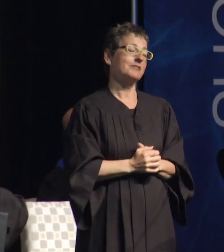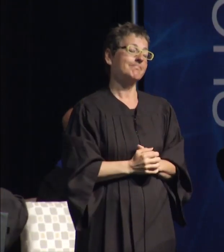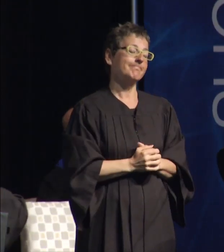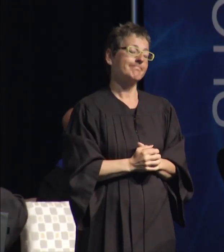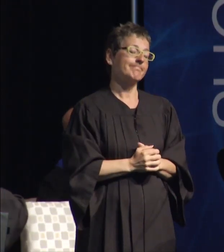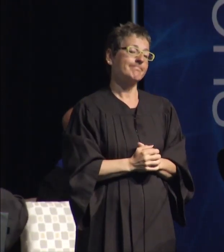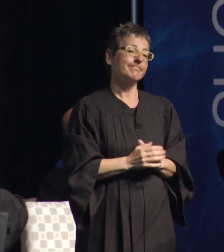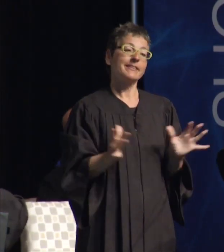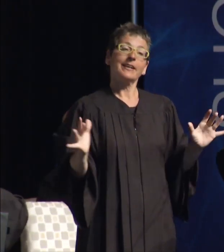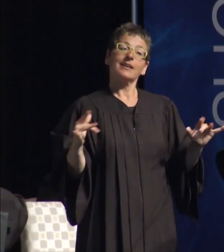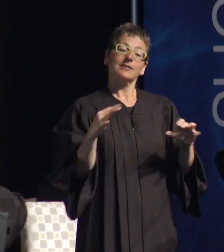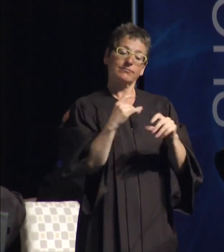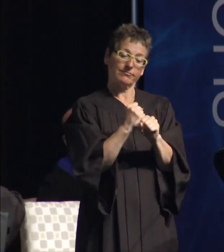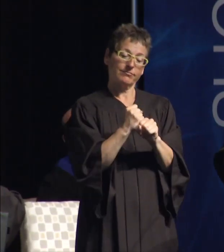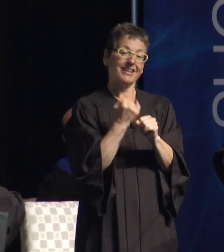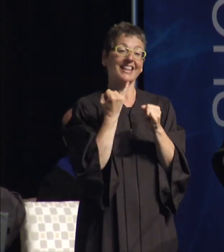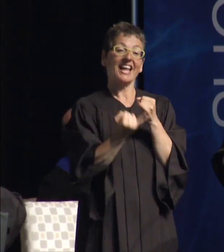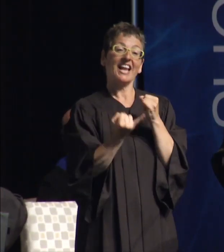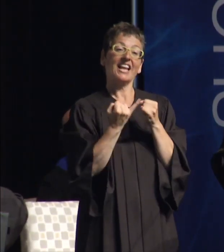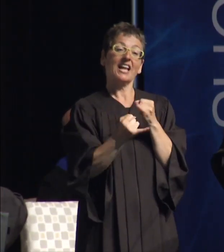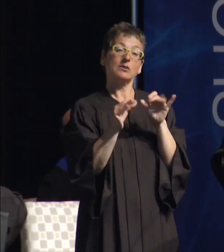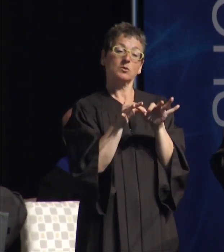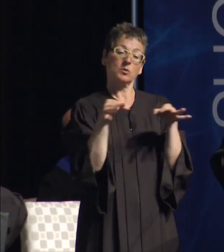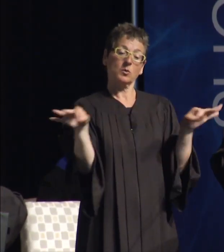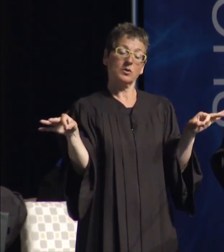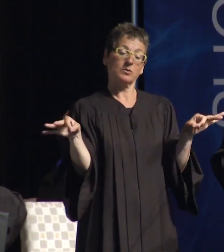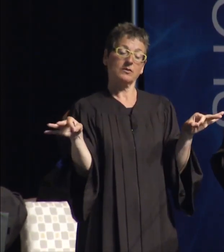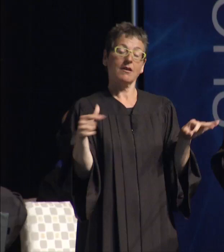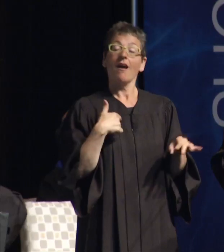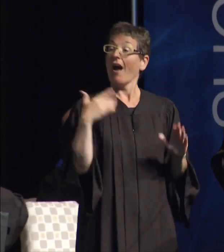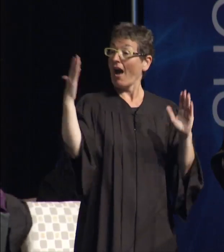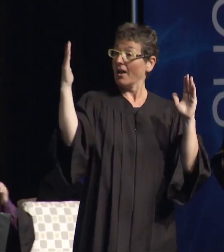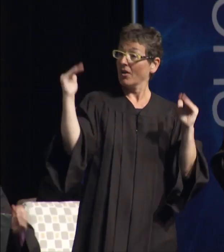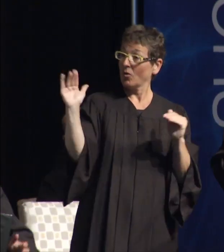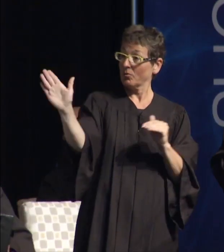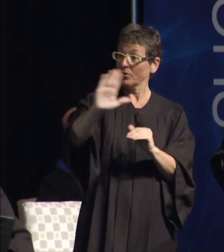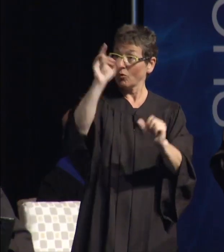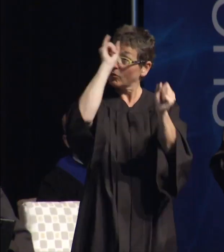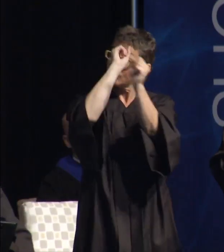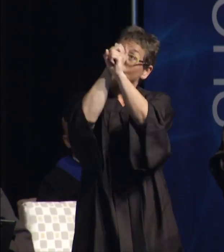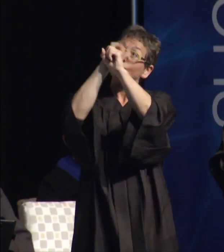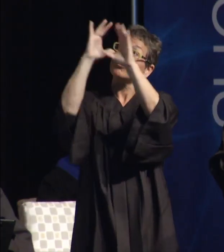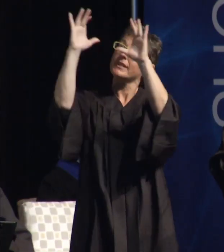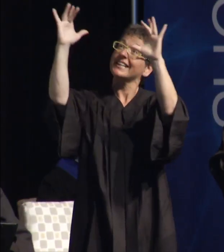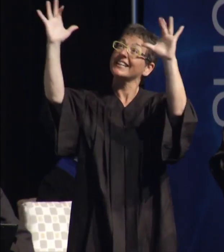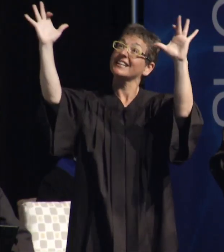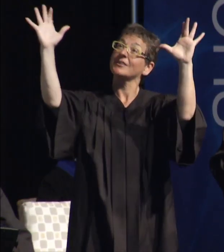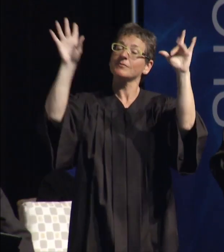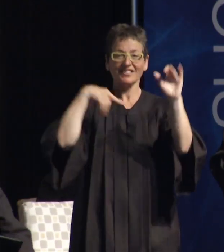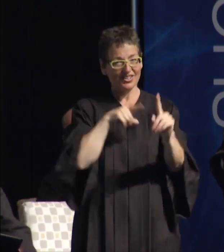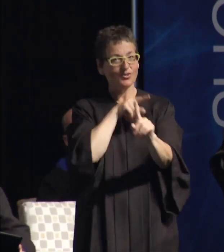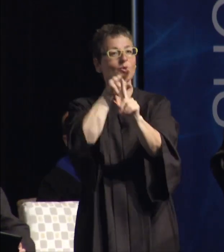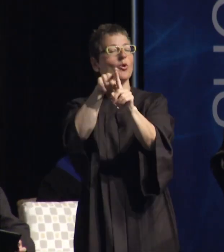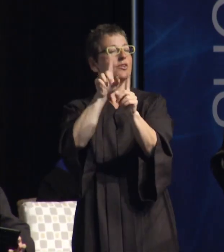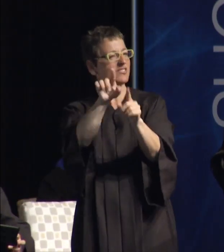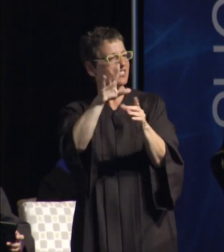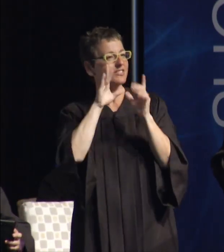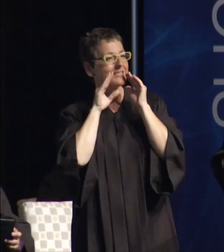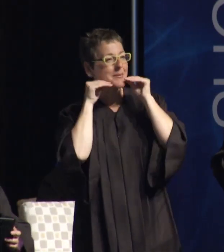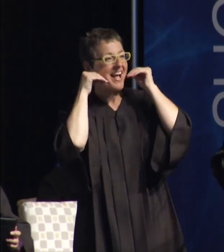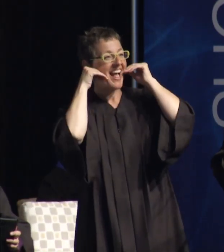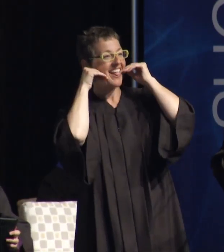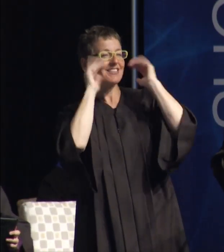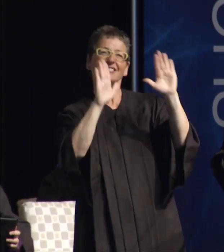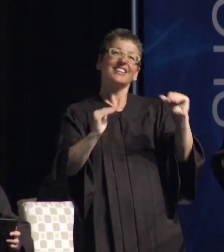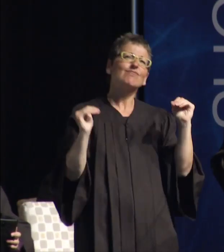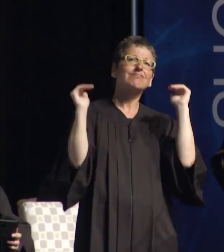close with one last quote from an anonymous writer. I hope your dreams take you to the corners of your smiles, to the highest of your